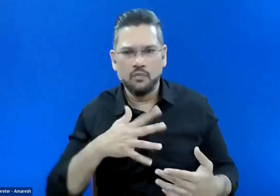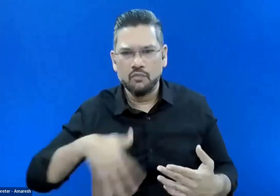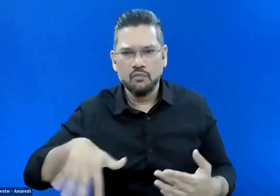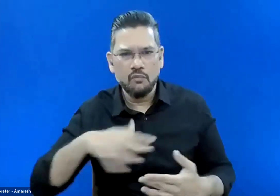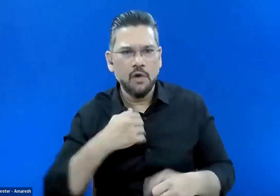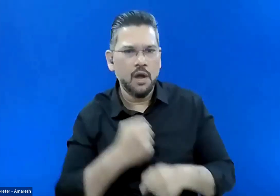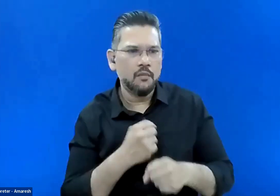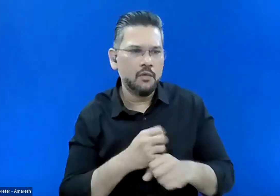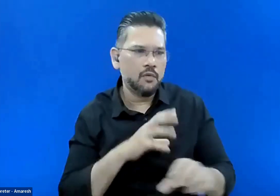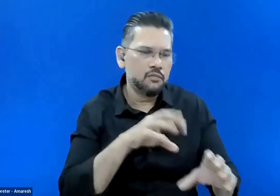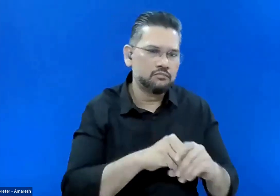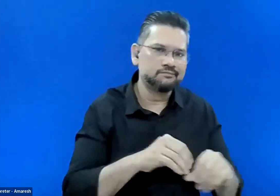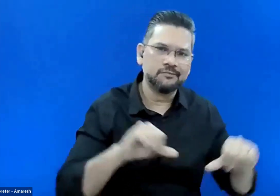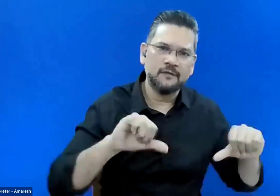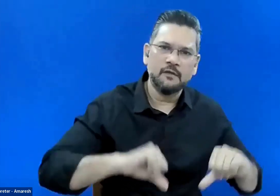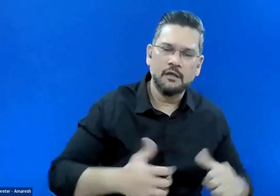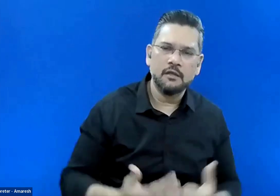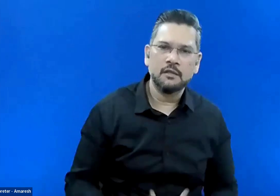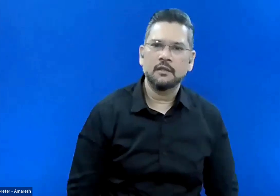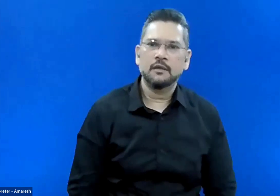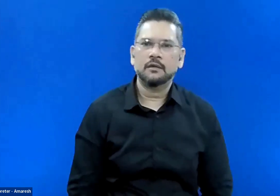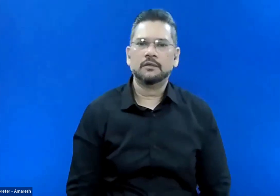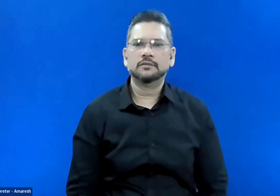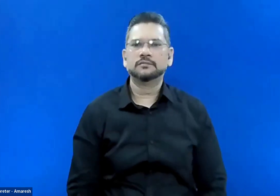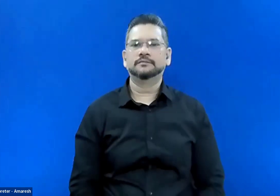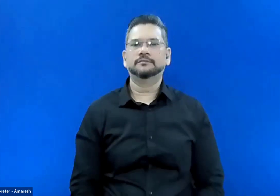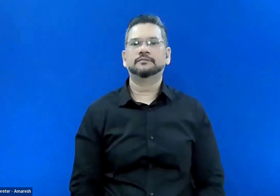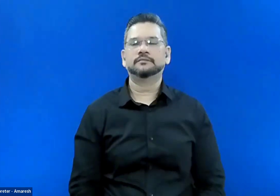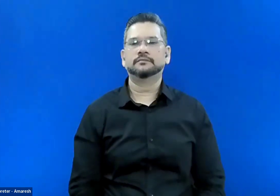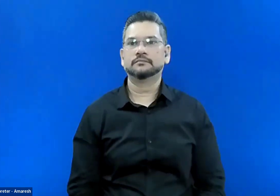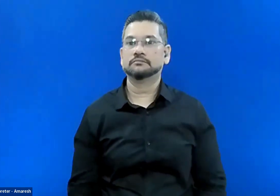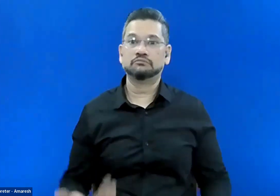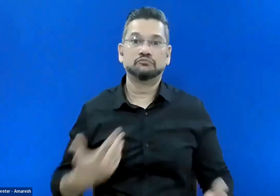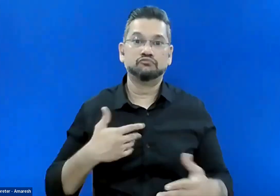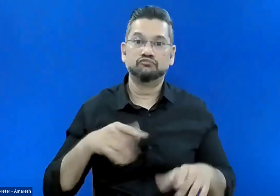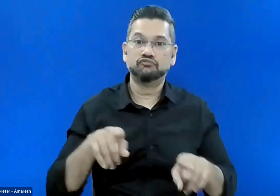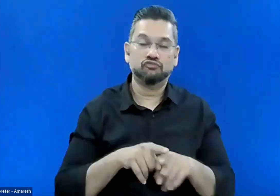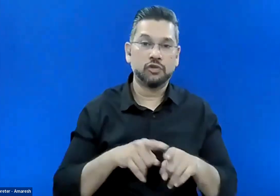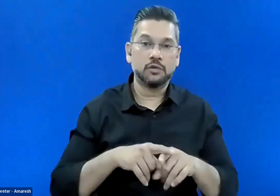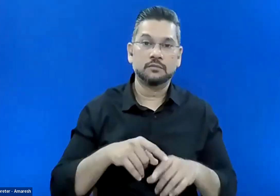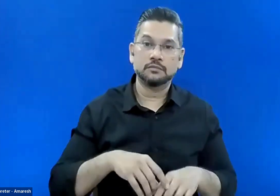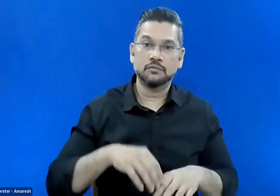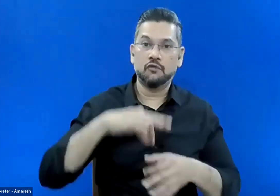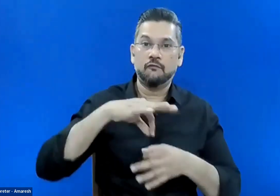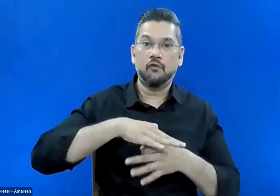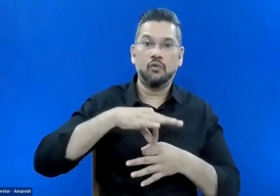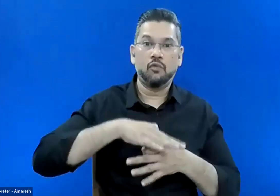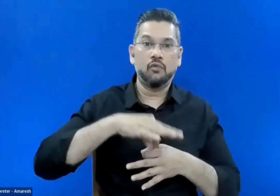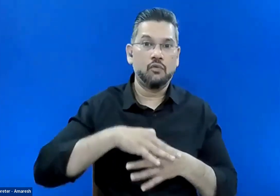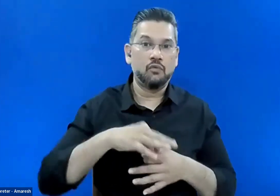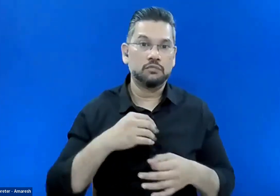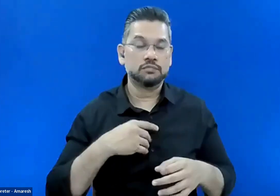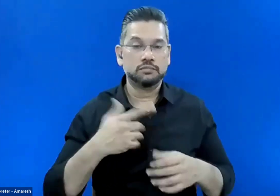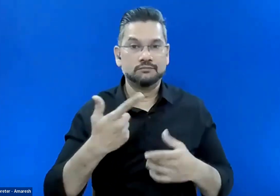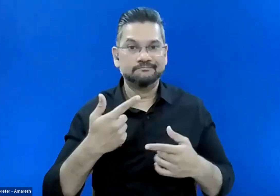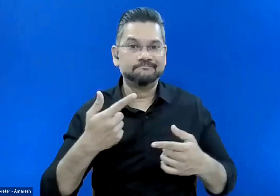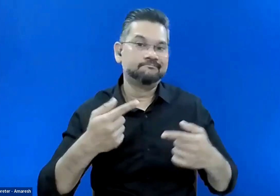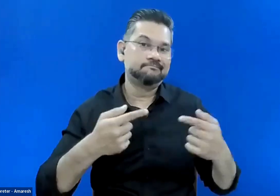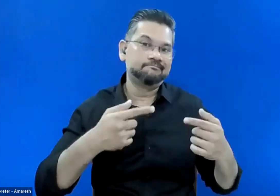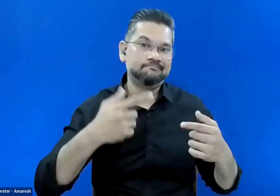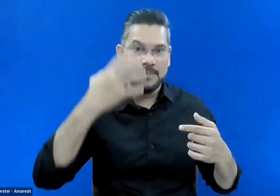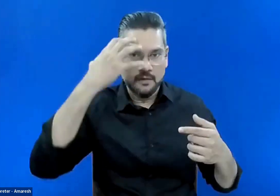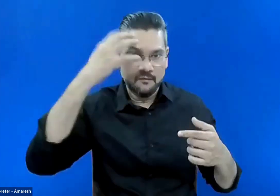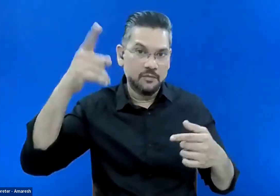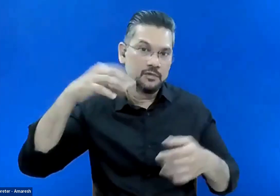employment. We are not eligible to cast vote and to be a candidate in election.